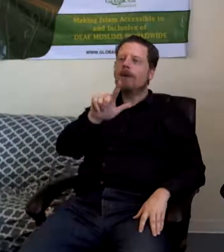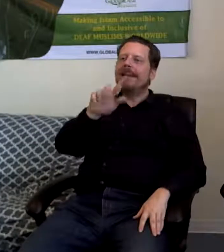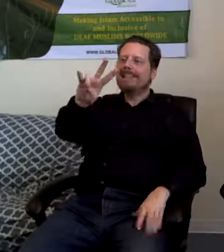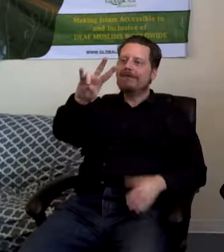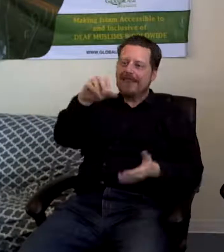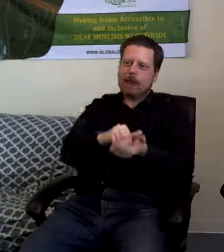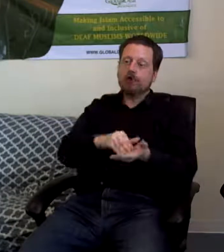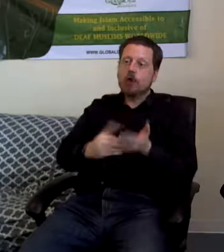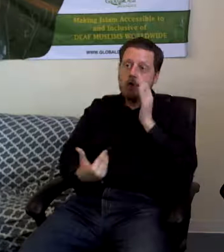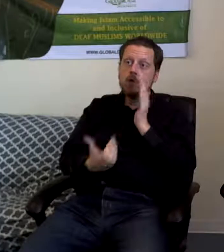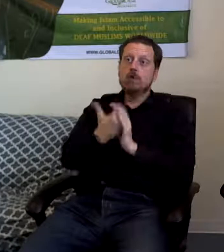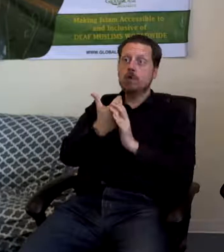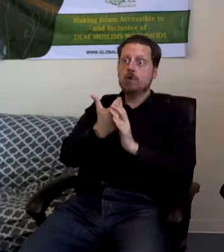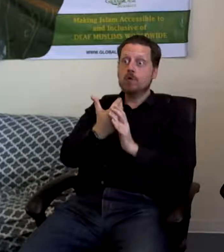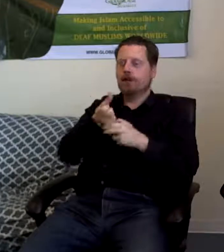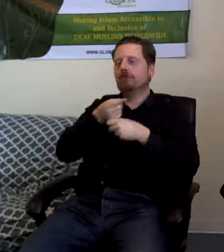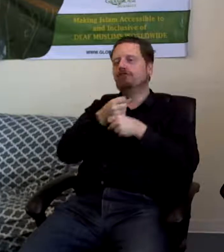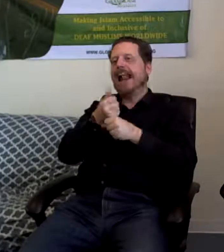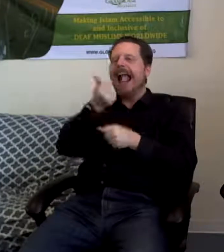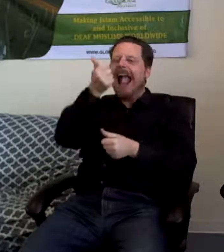are created every day.